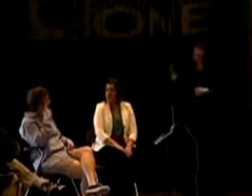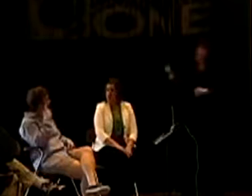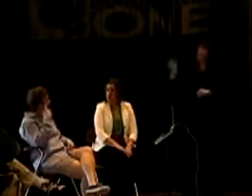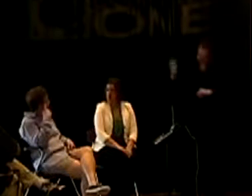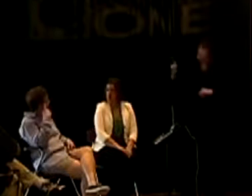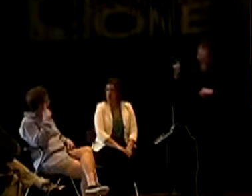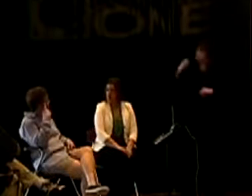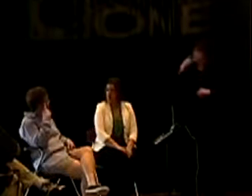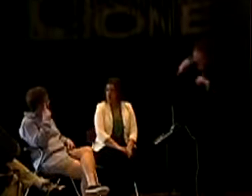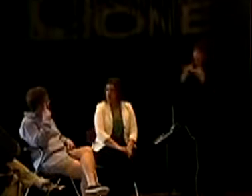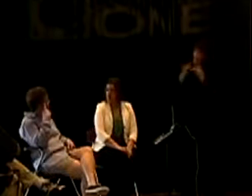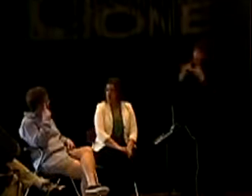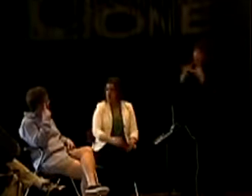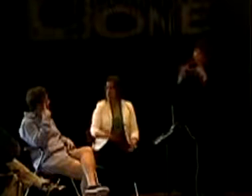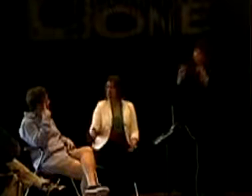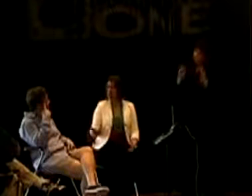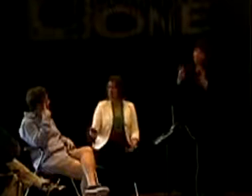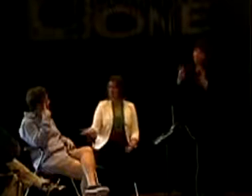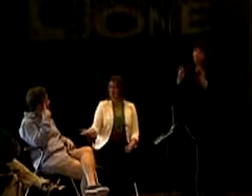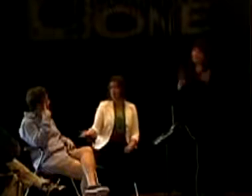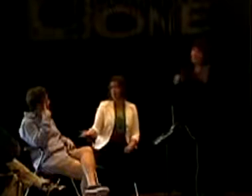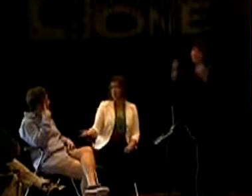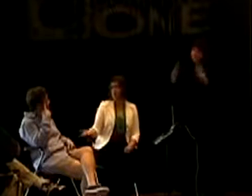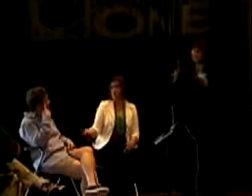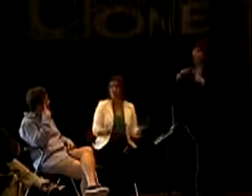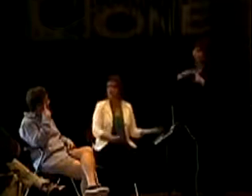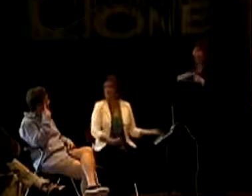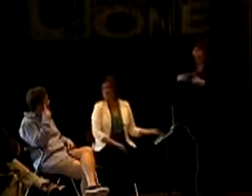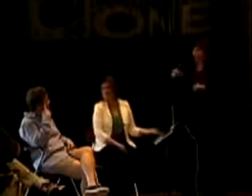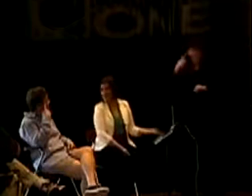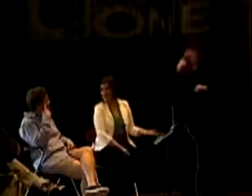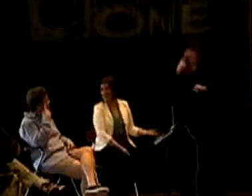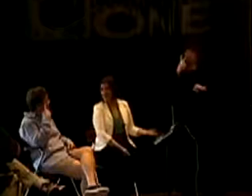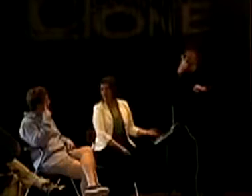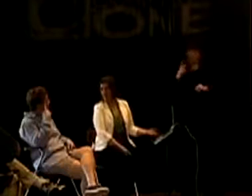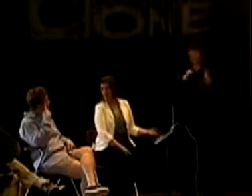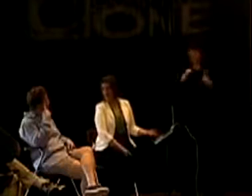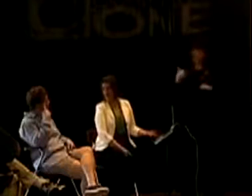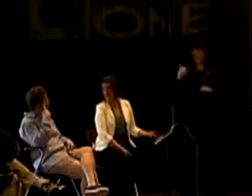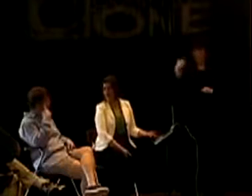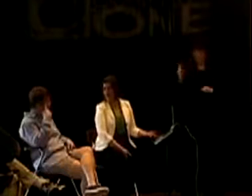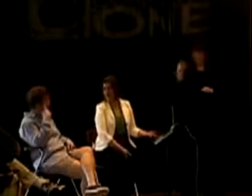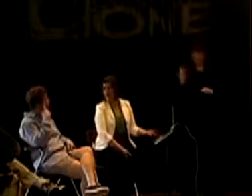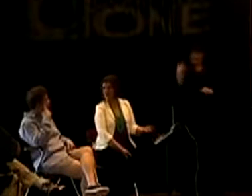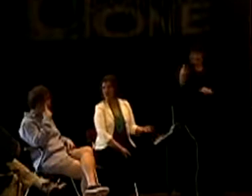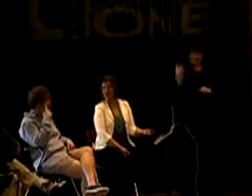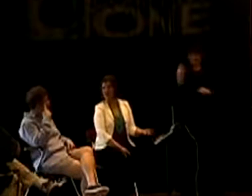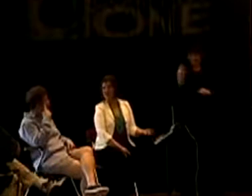Bonnie, do you want to talk for a moment? Maybe you can start with, you just saw this play on Friday.